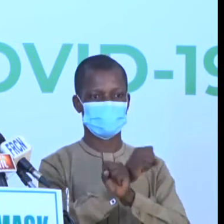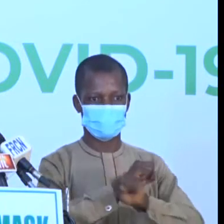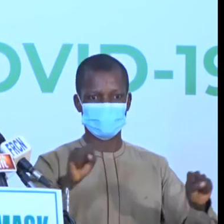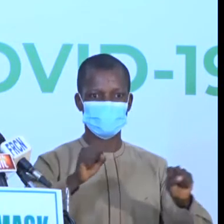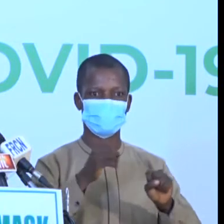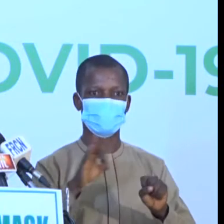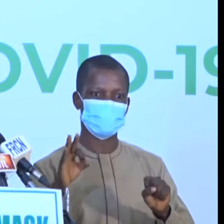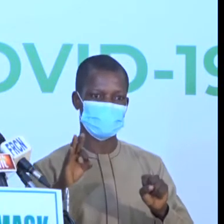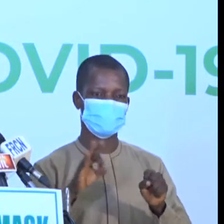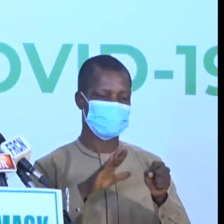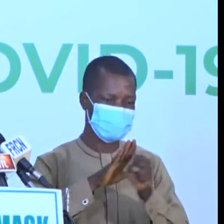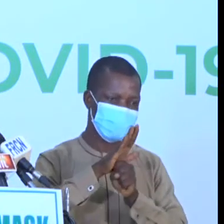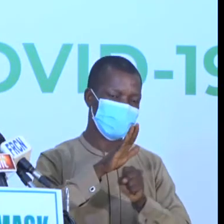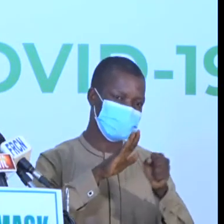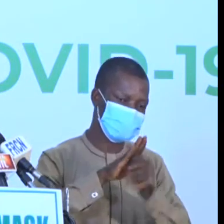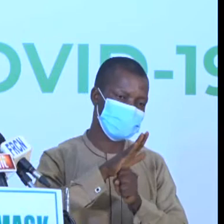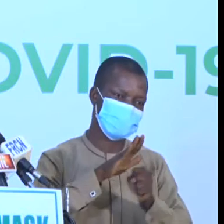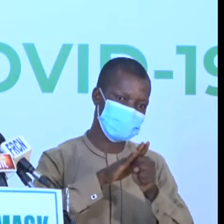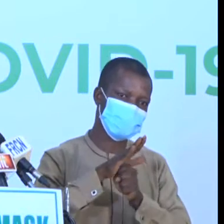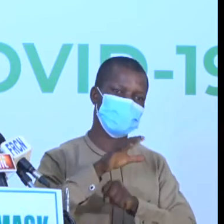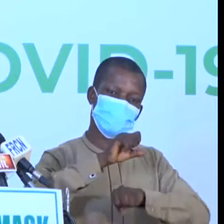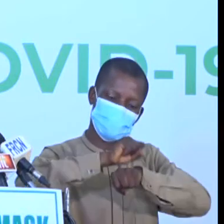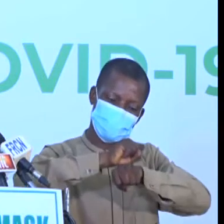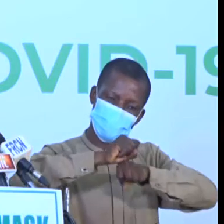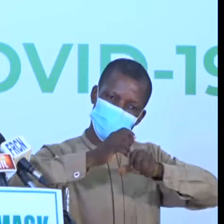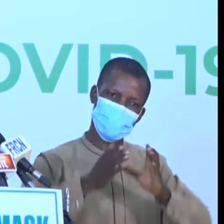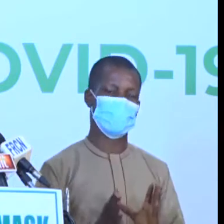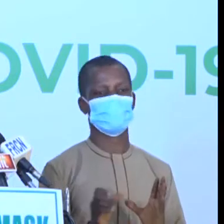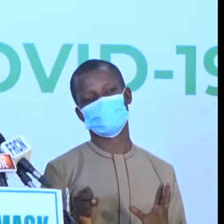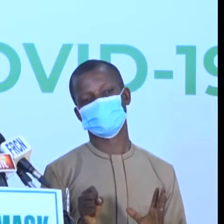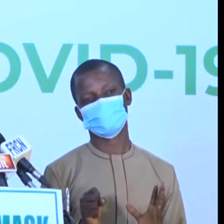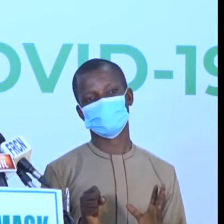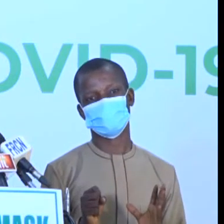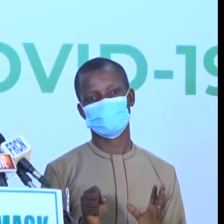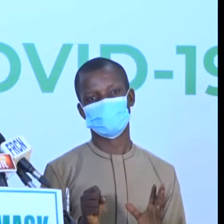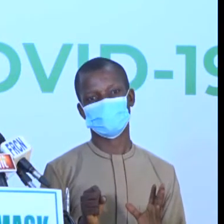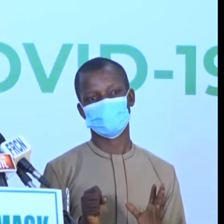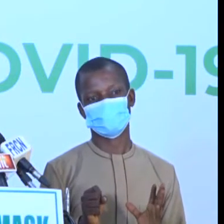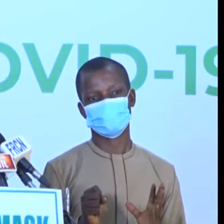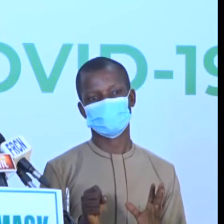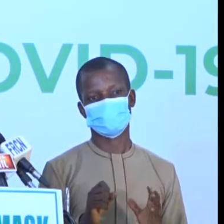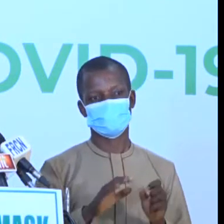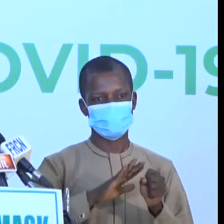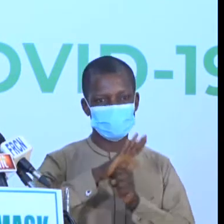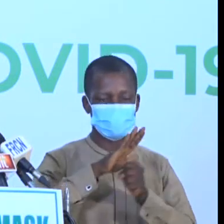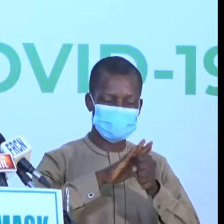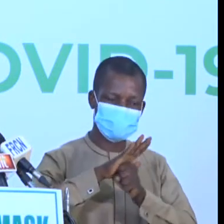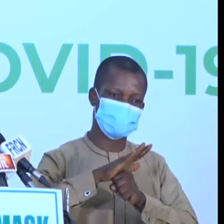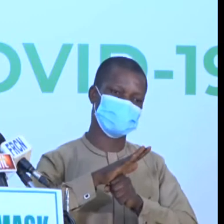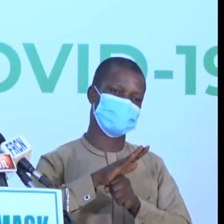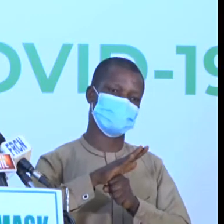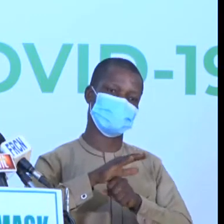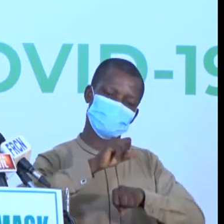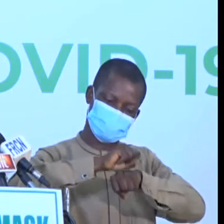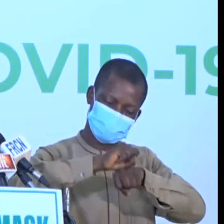a full-blown opening, it comes with its own challenges. A full-blown opening